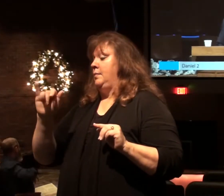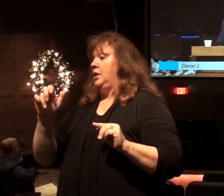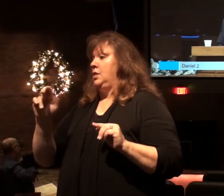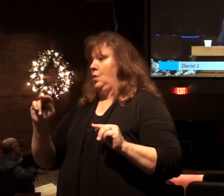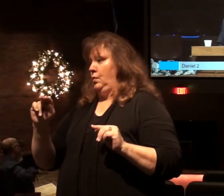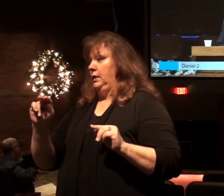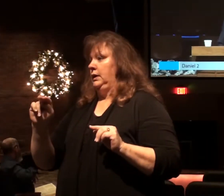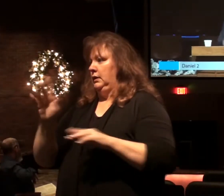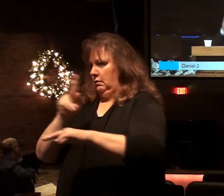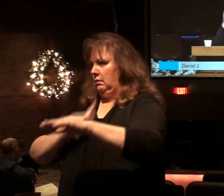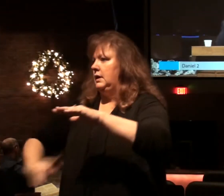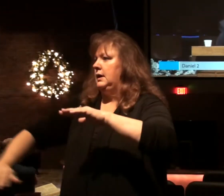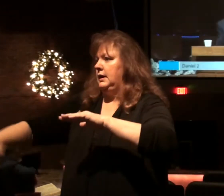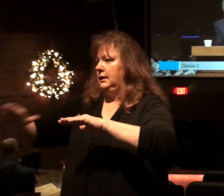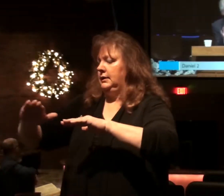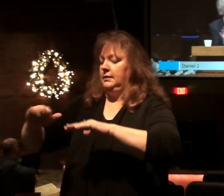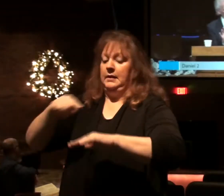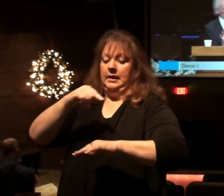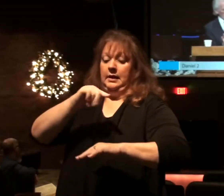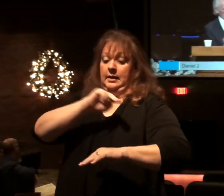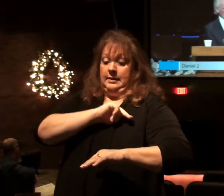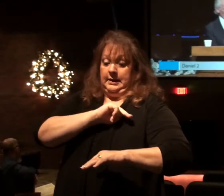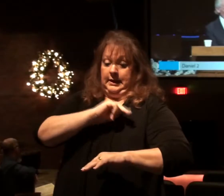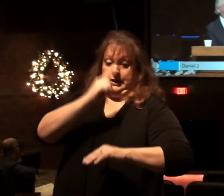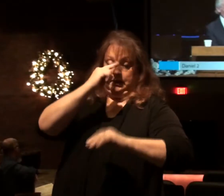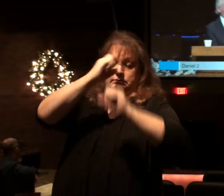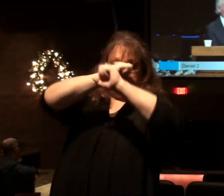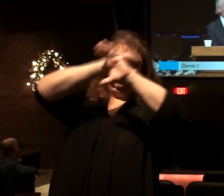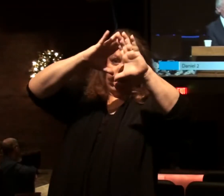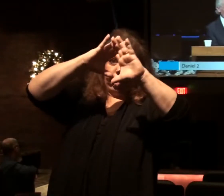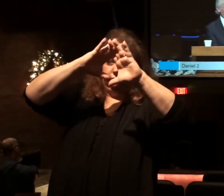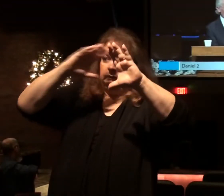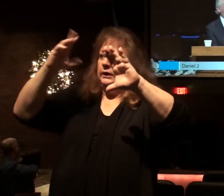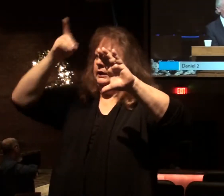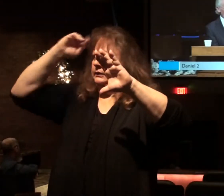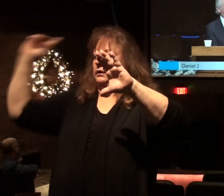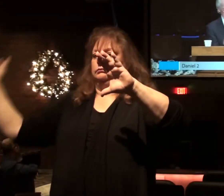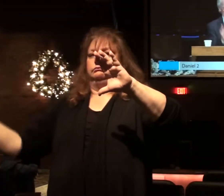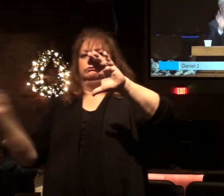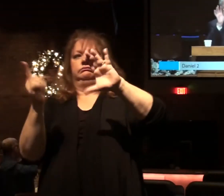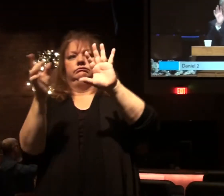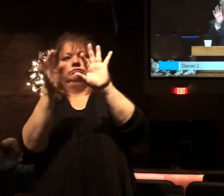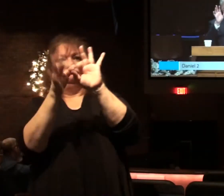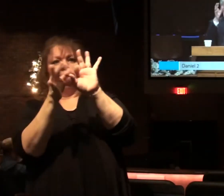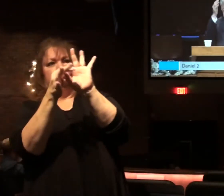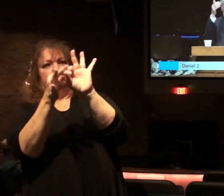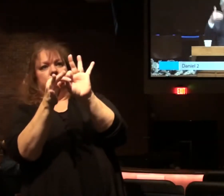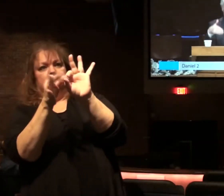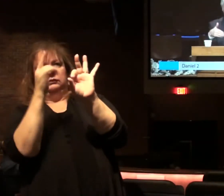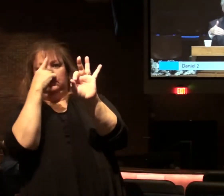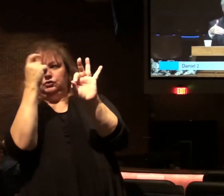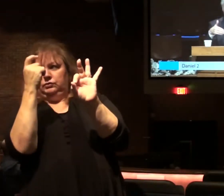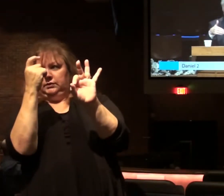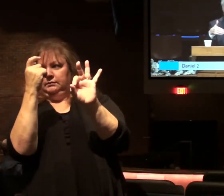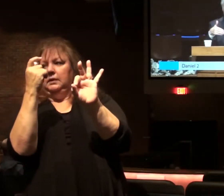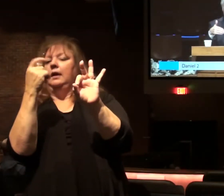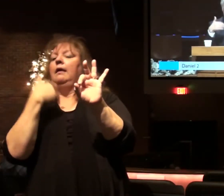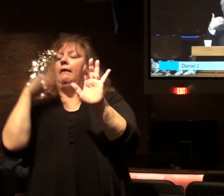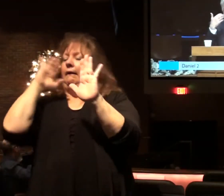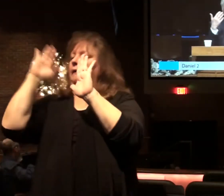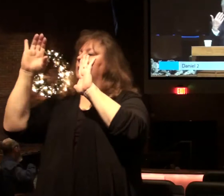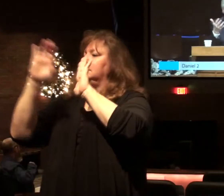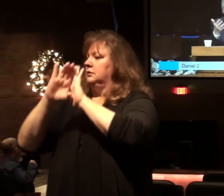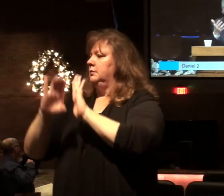Nebuchadnezzar had a dream. Daniel interprets the dream for him. Again, the dream has symbols in it, but